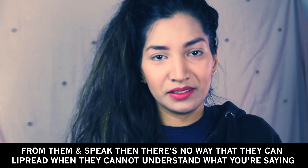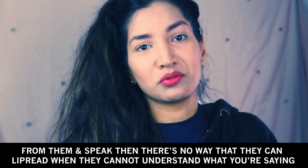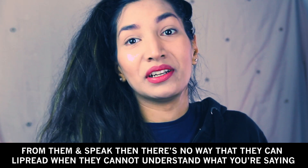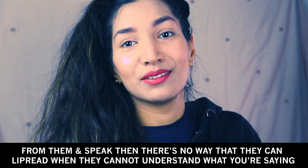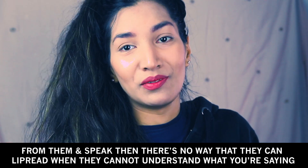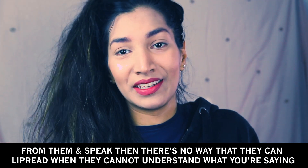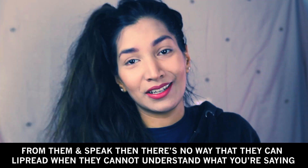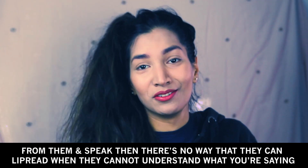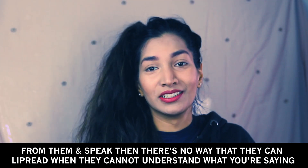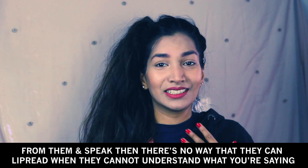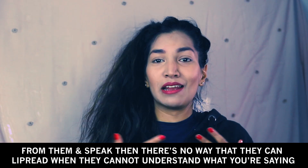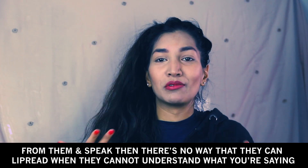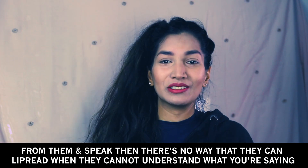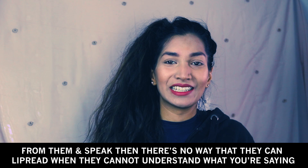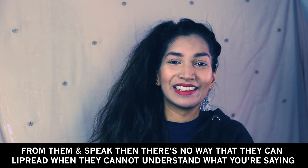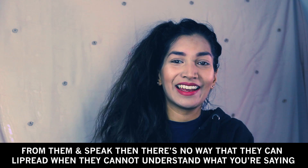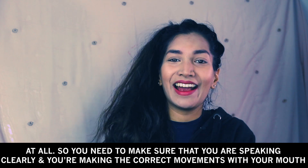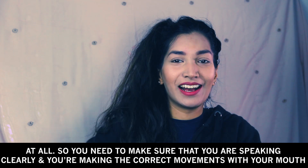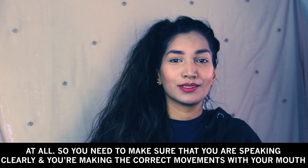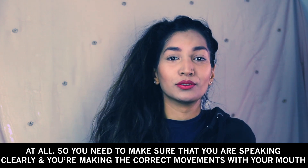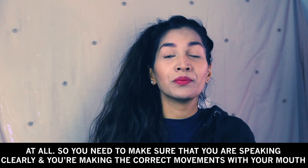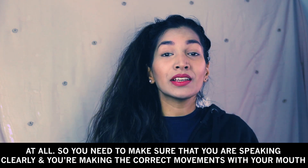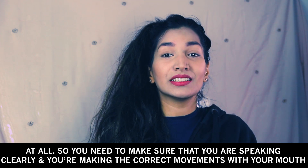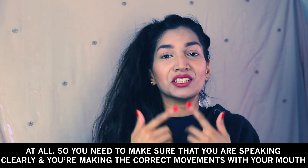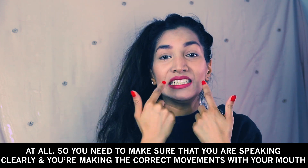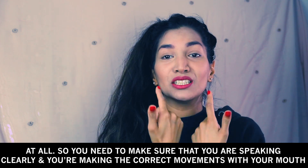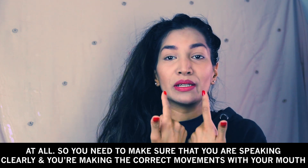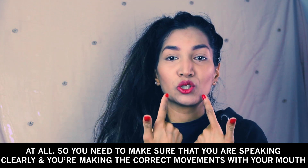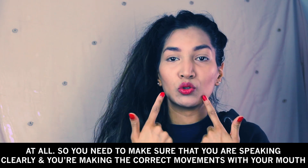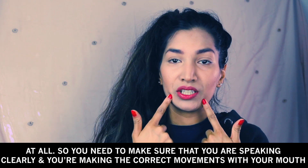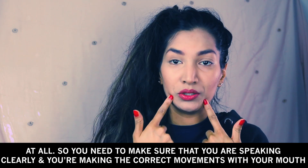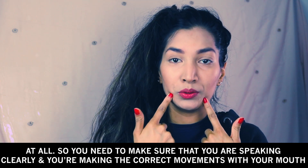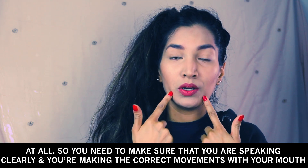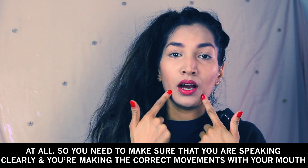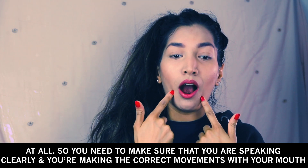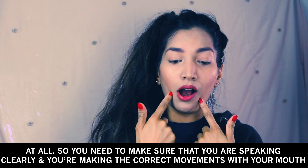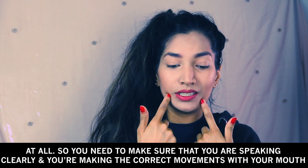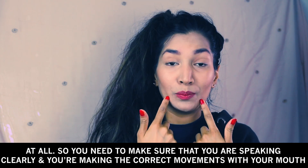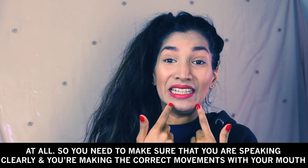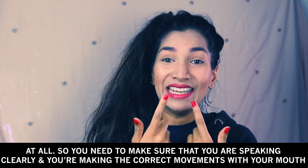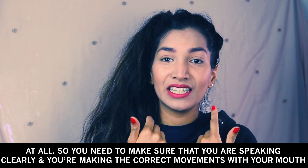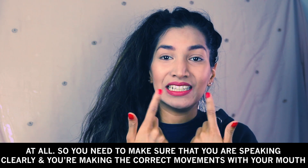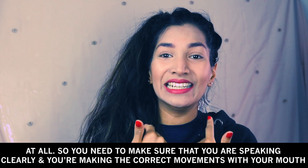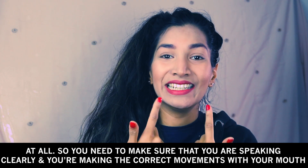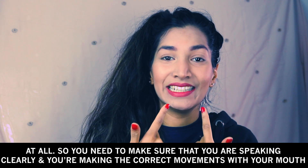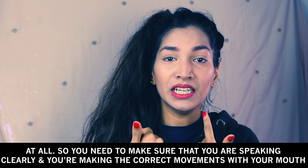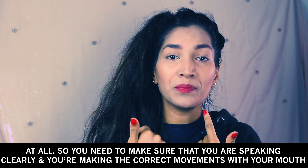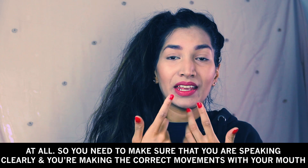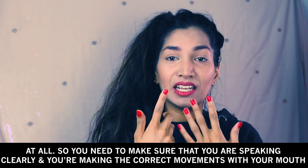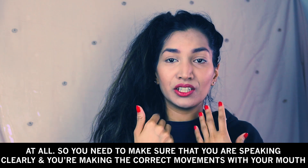lip read and they cannot understand what you're saying at all. So you need to make sure that you are speaking clearly and that